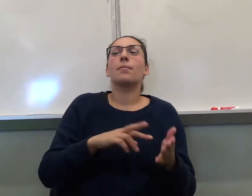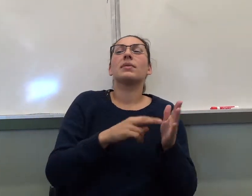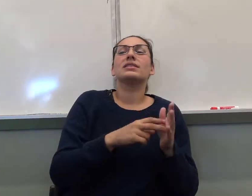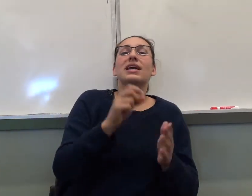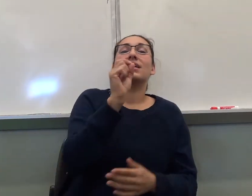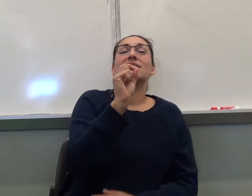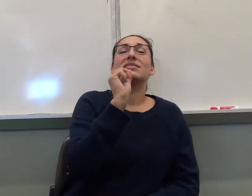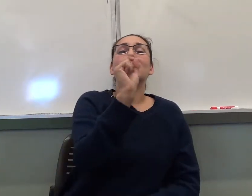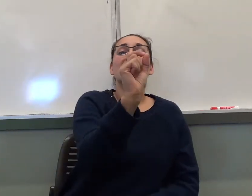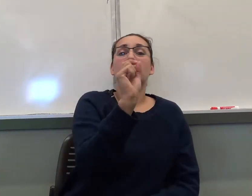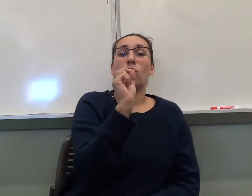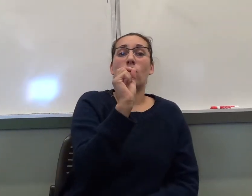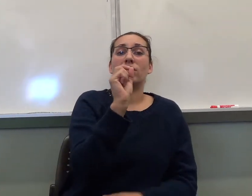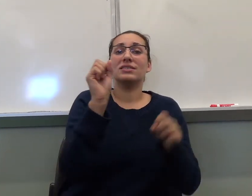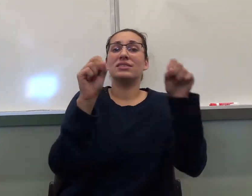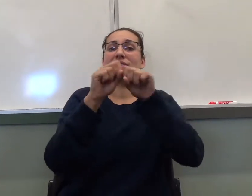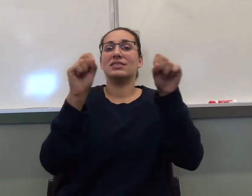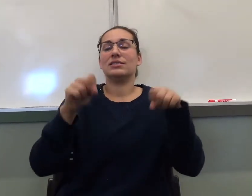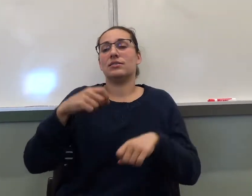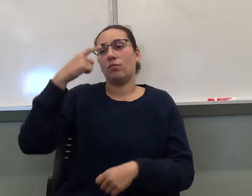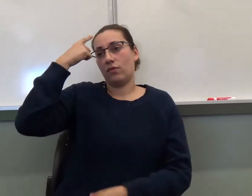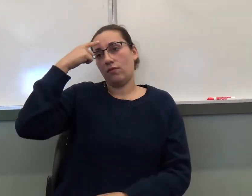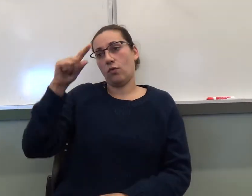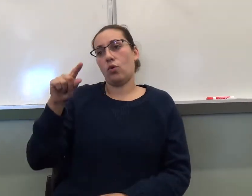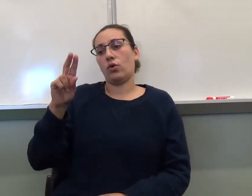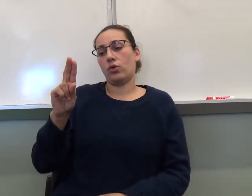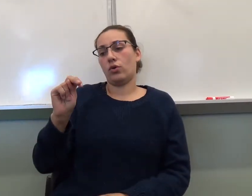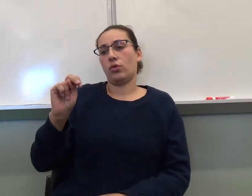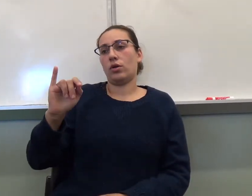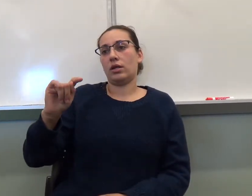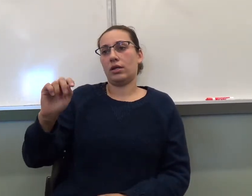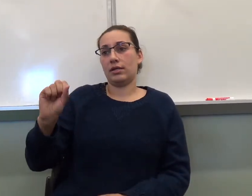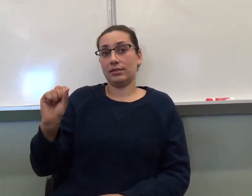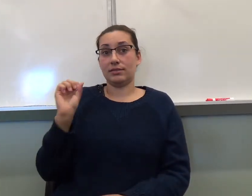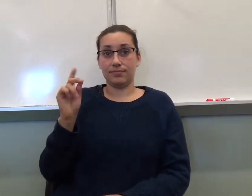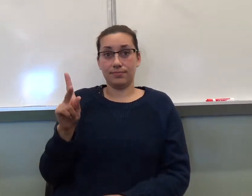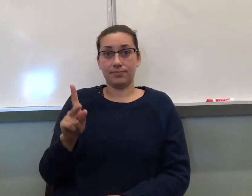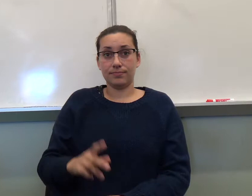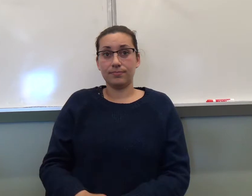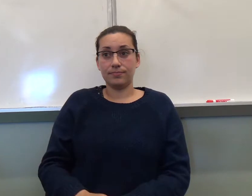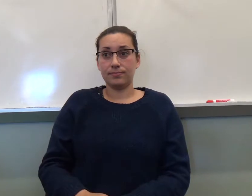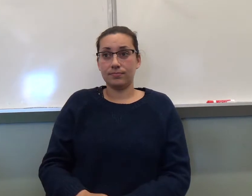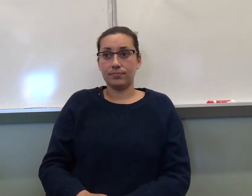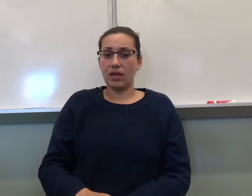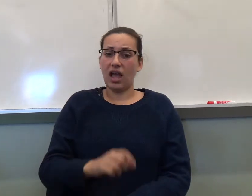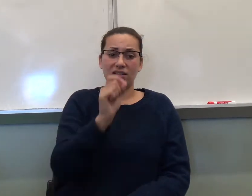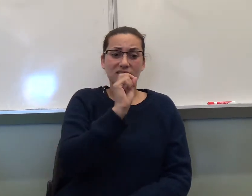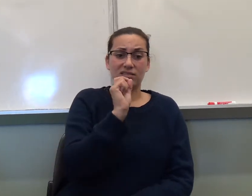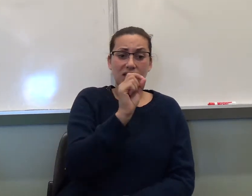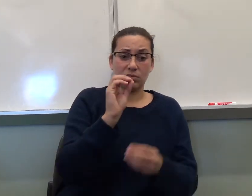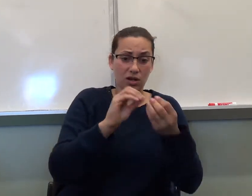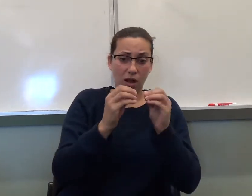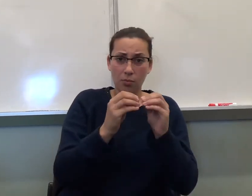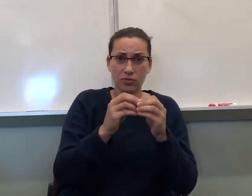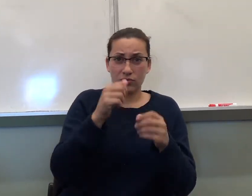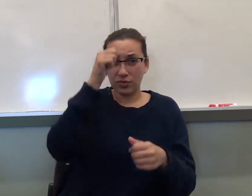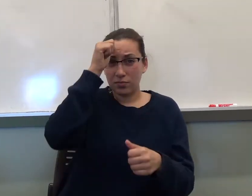Now you know how easy it is to multiply a number by 10. It's a decimal number, there's nothing to it. You move the decimal point around, right? That's all you